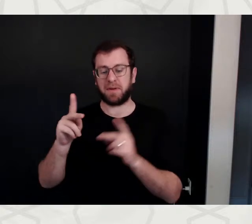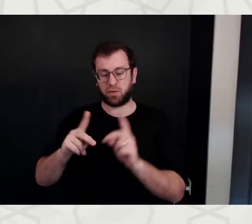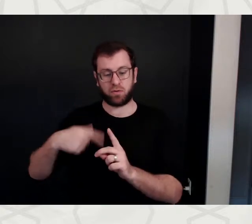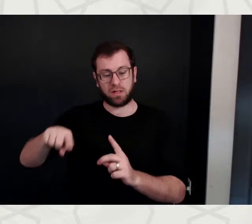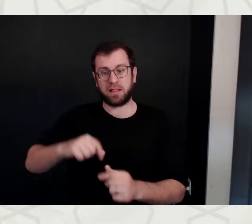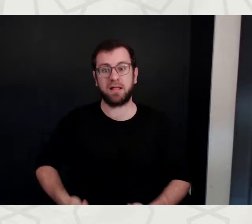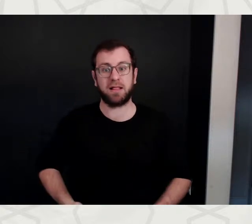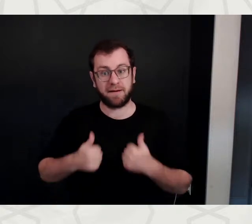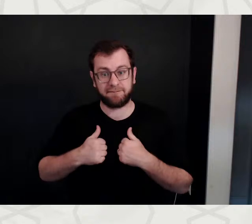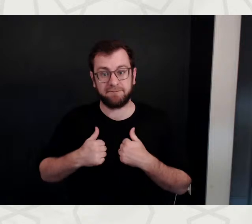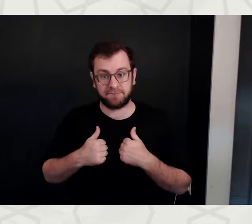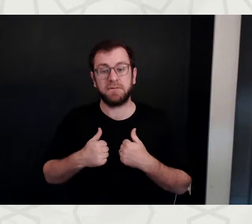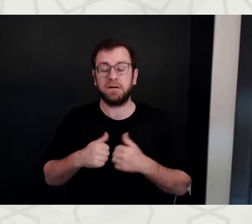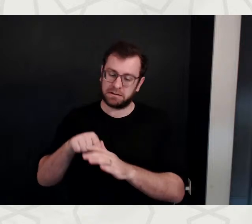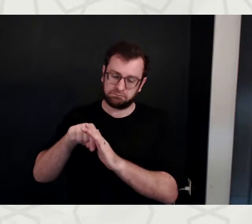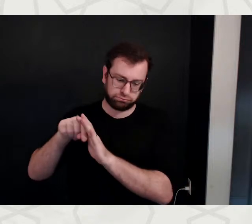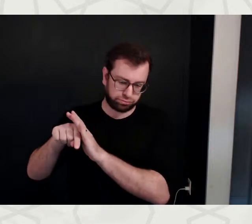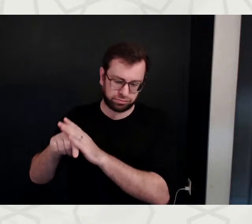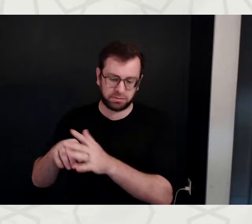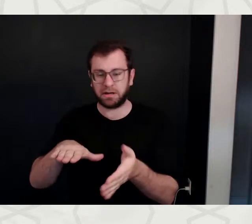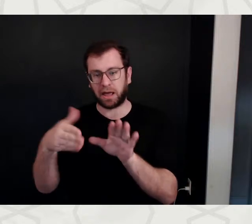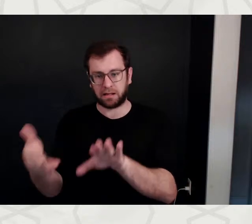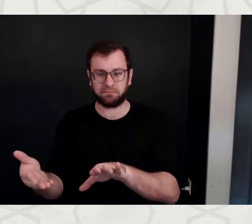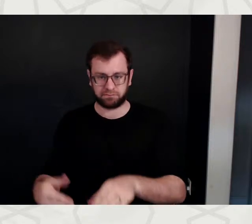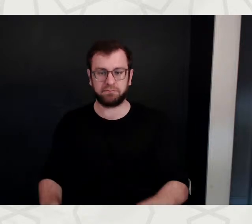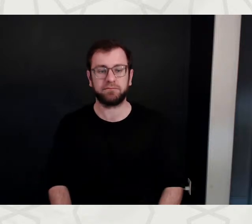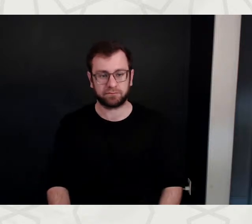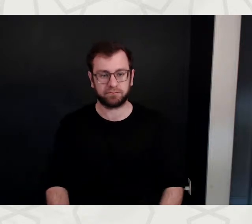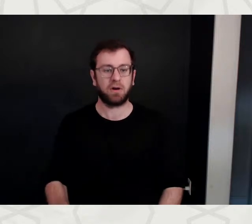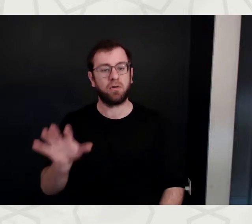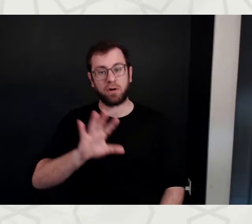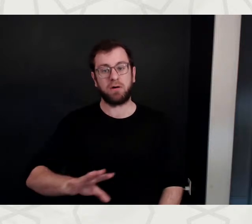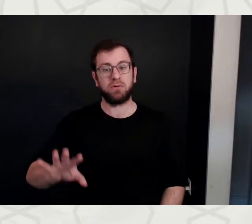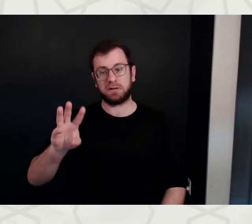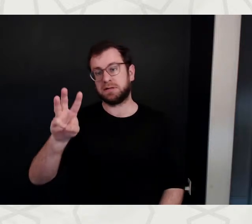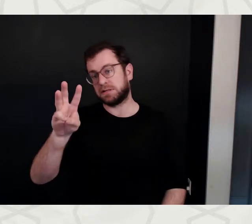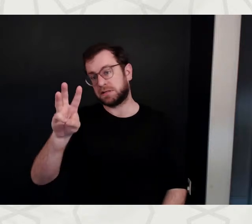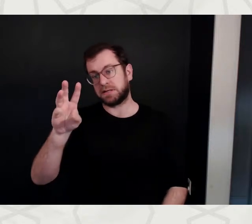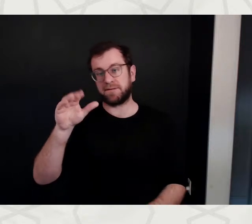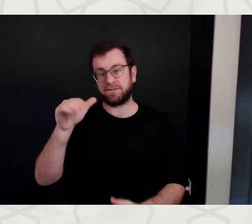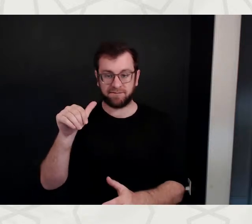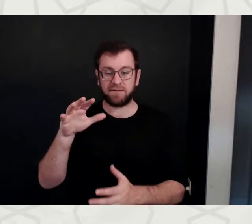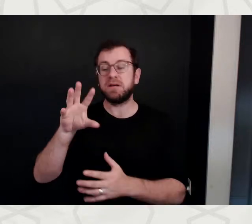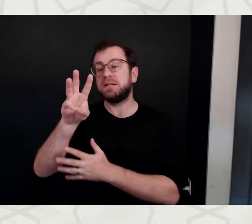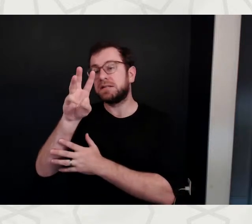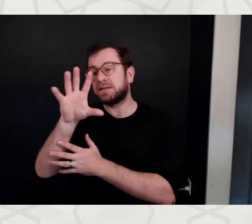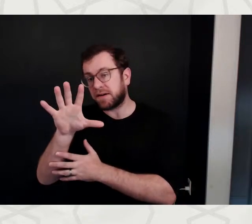of Australia were killed. They estimate between 65 to